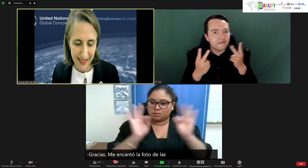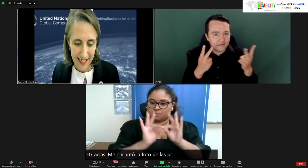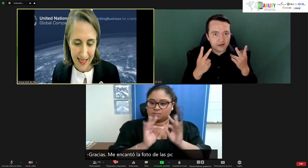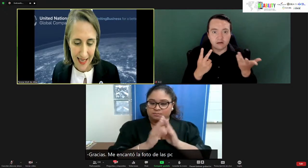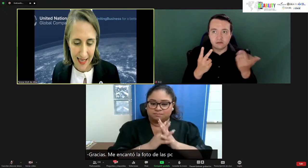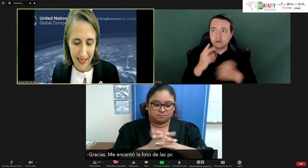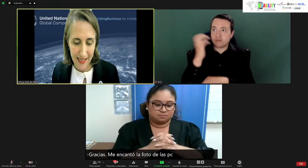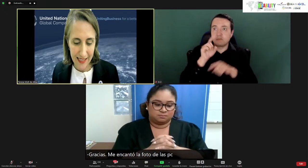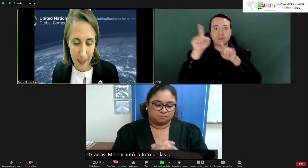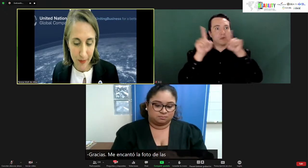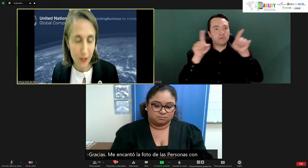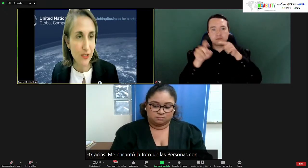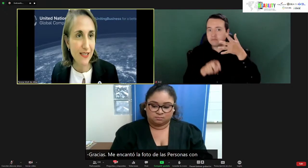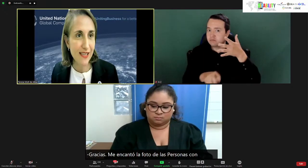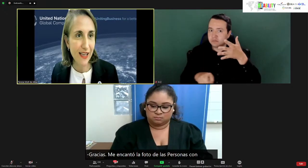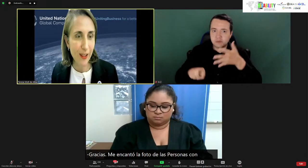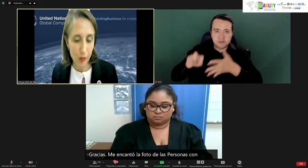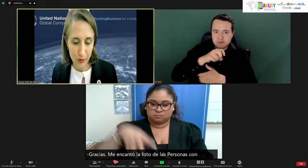relevant